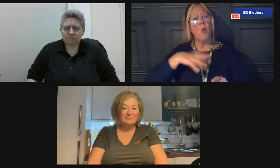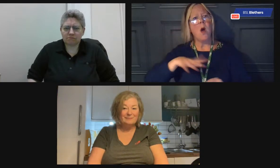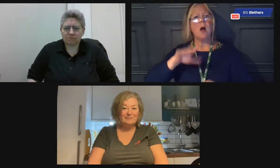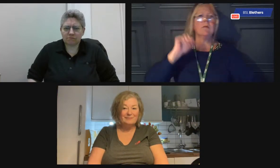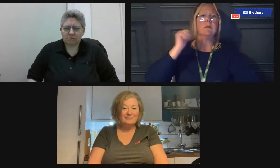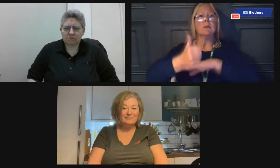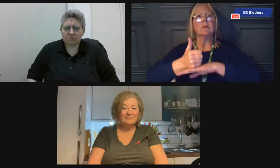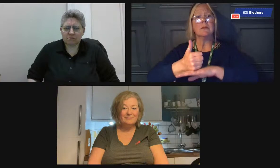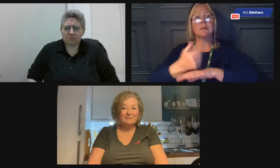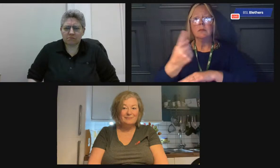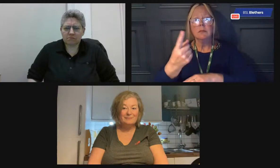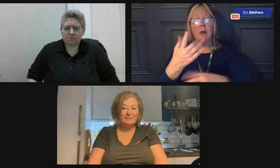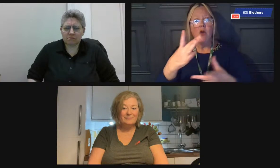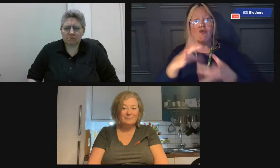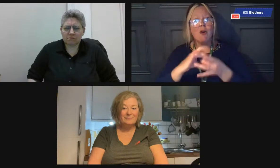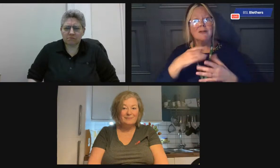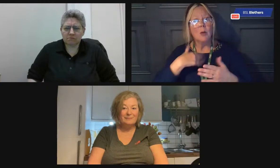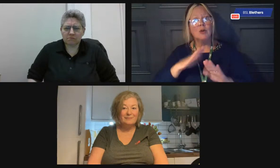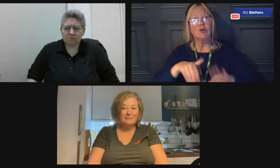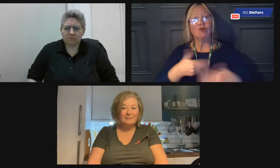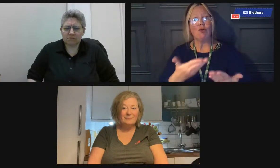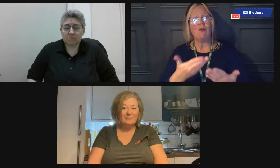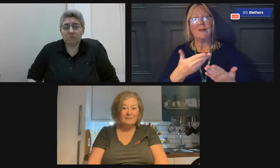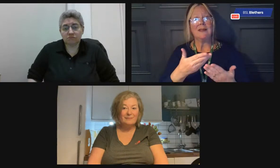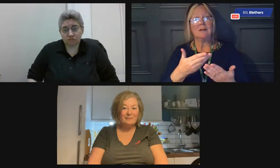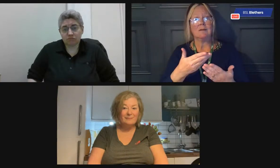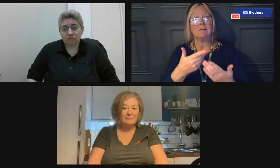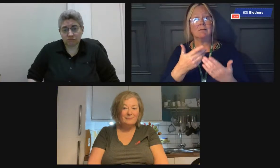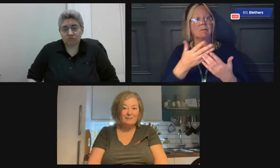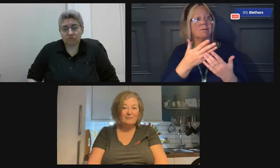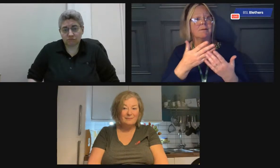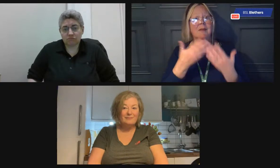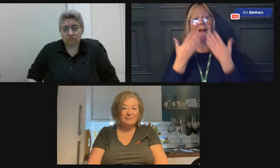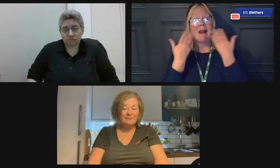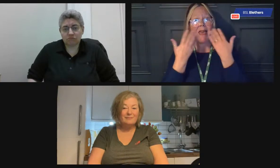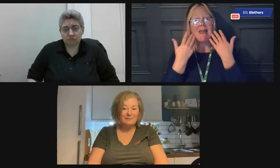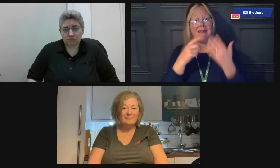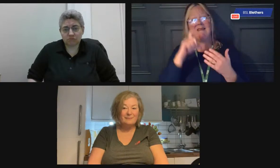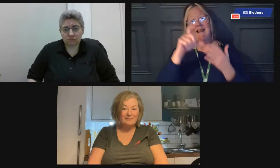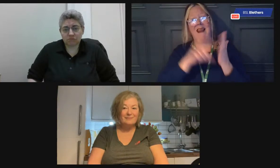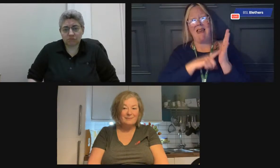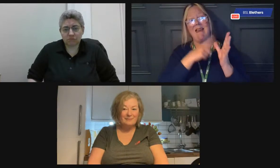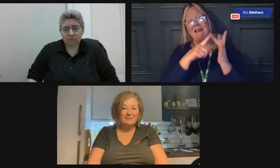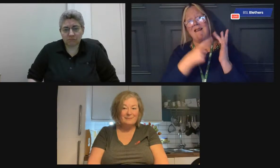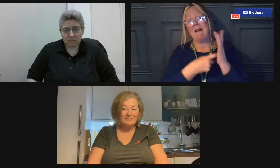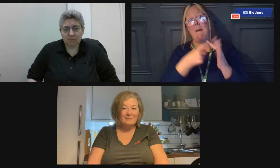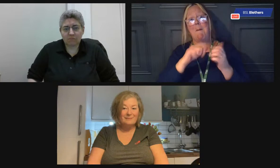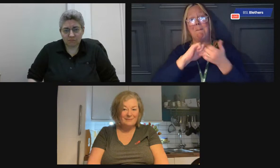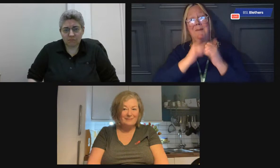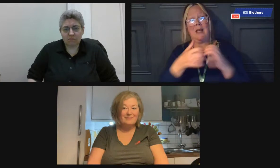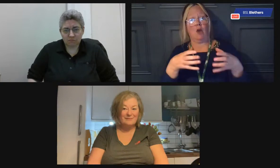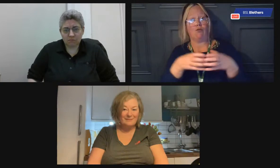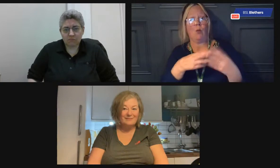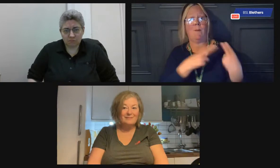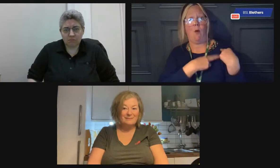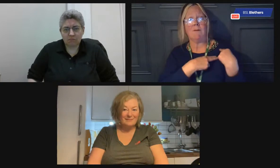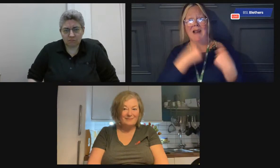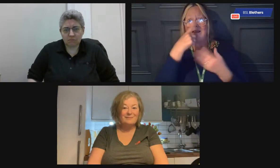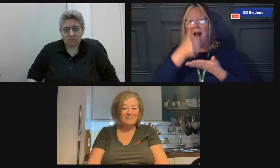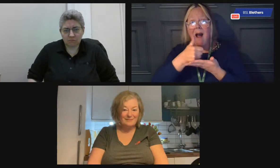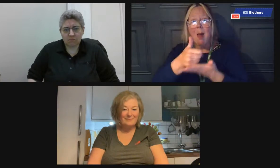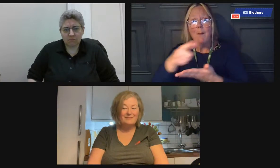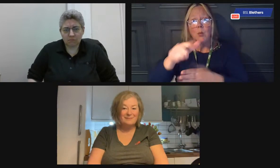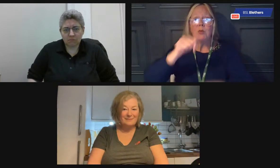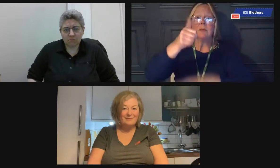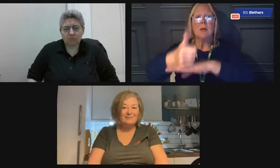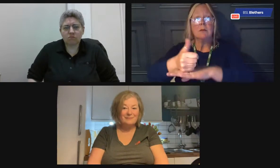this terrible death sentence. There are peer groups. If you want to establish one, contact our service.